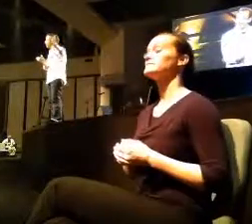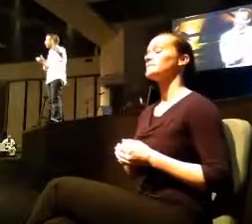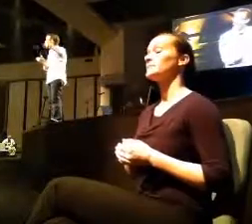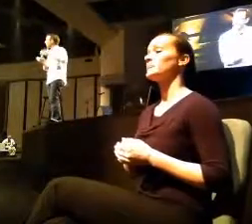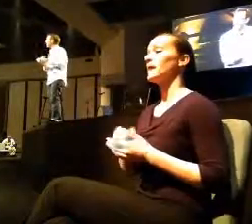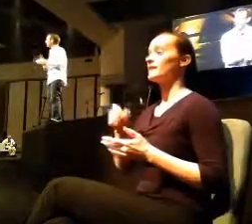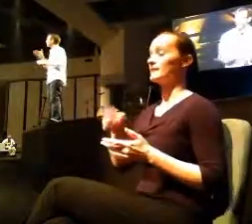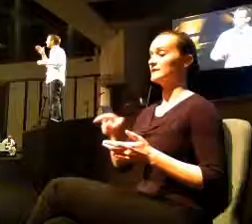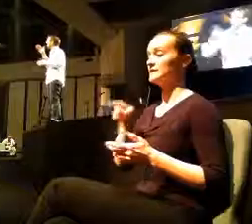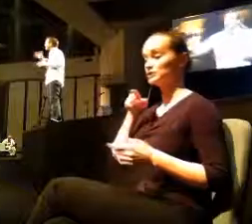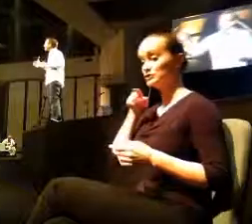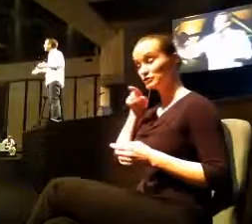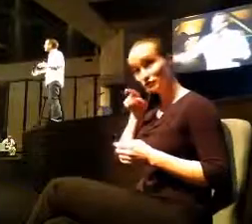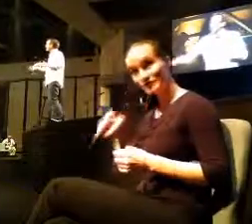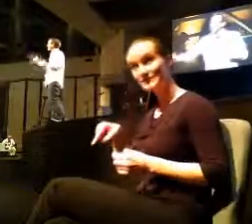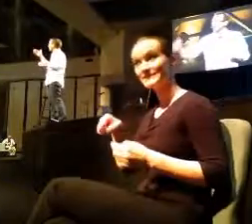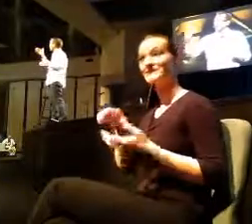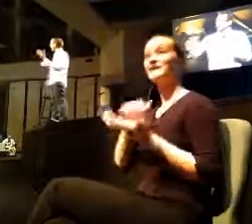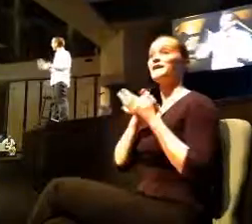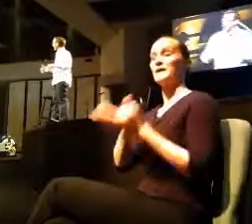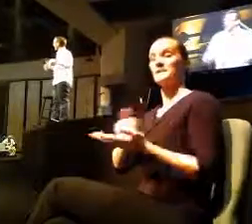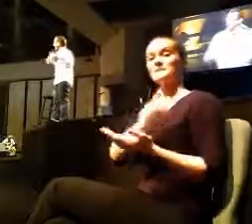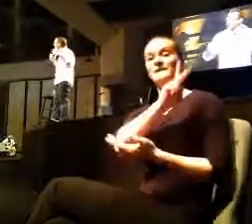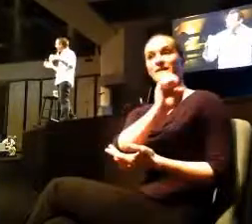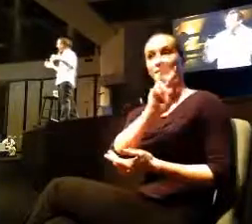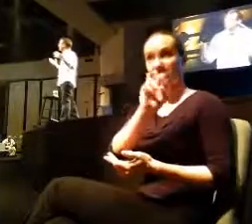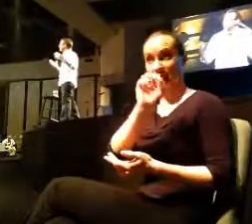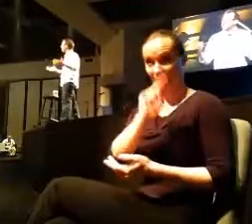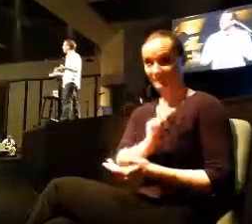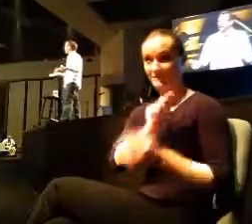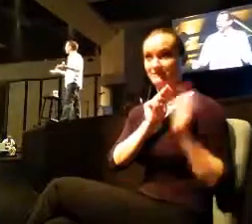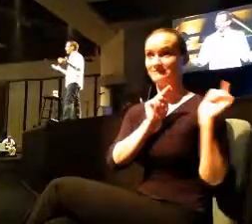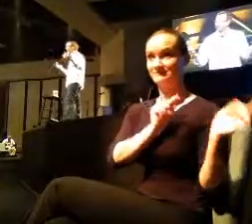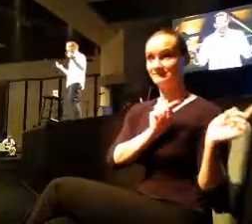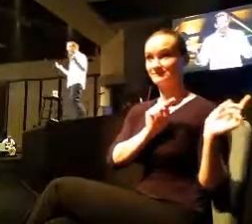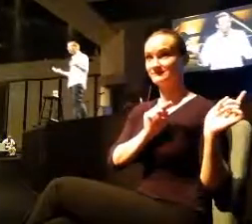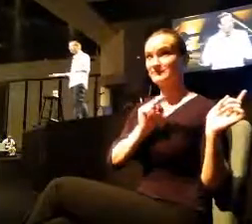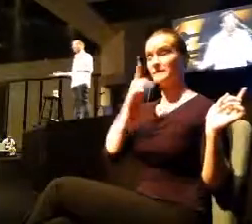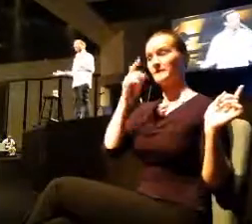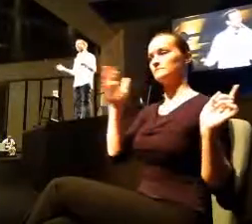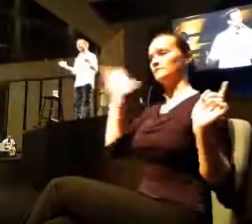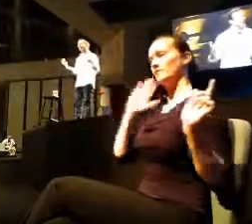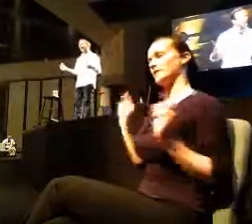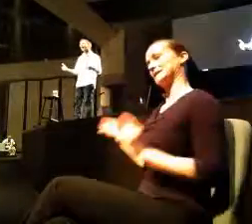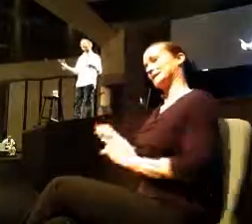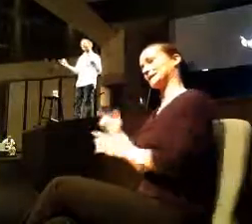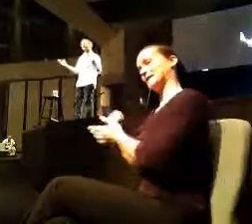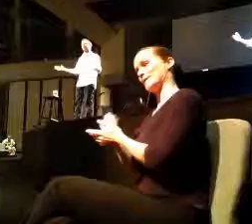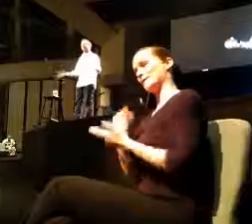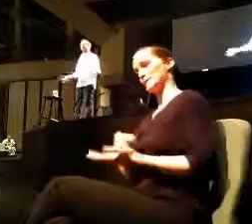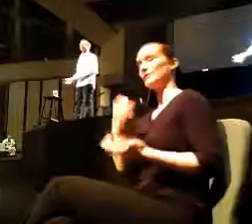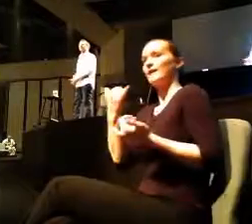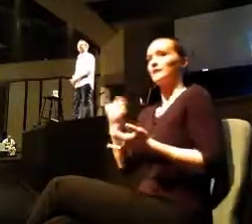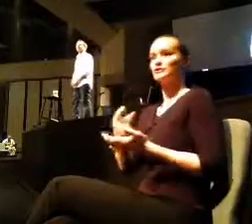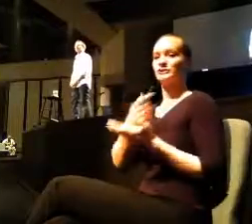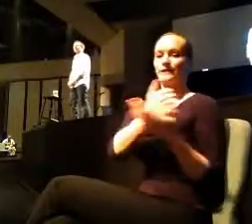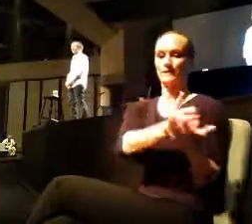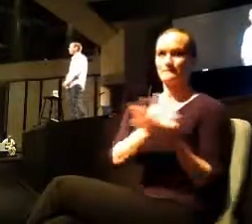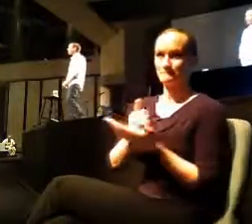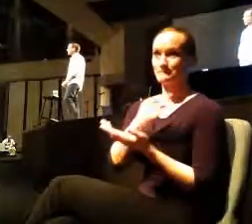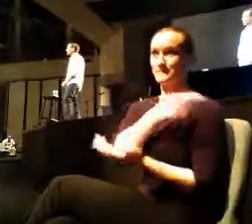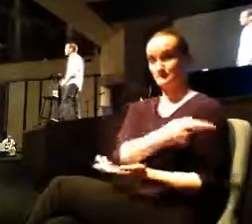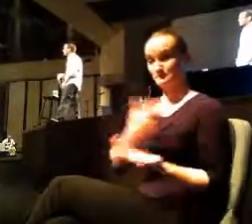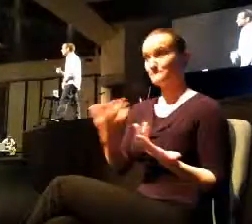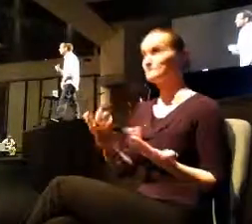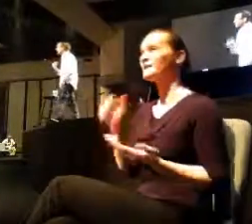for Kevin what was once done for her. And that is the power of a movement, and that is what a church is.